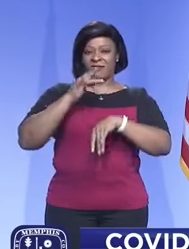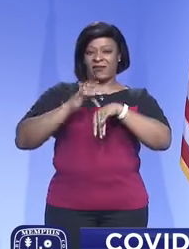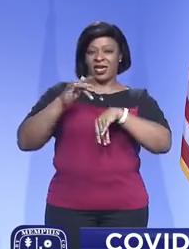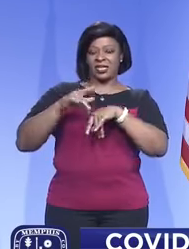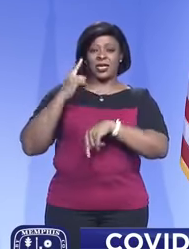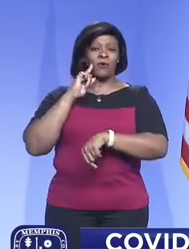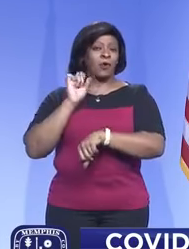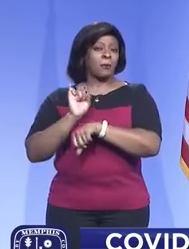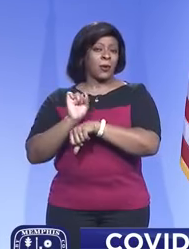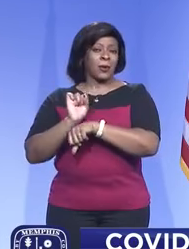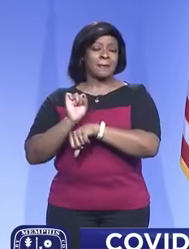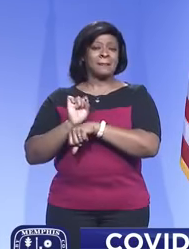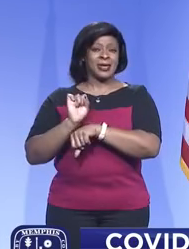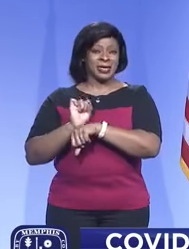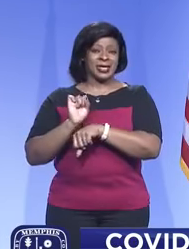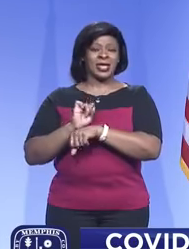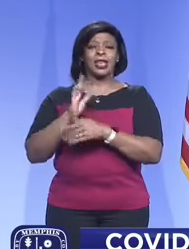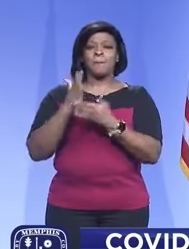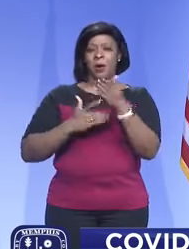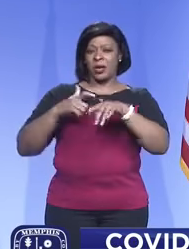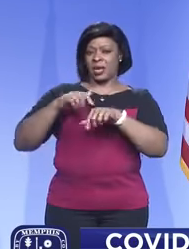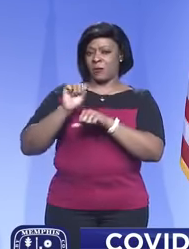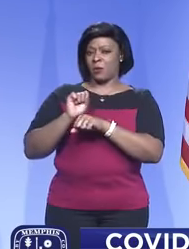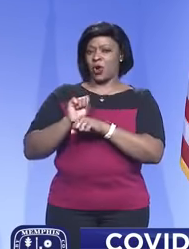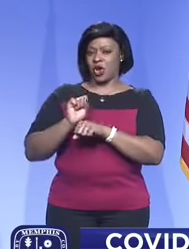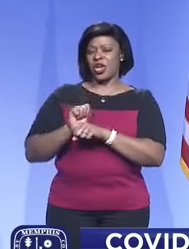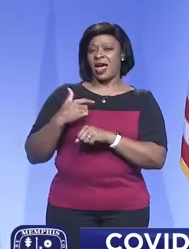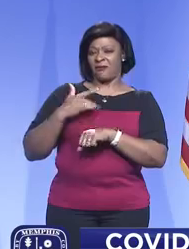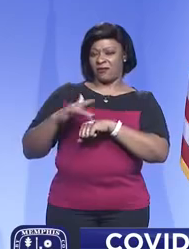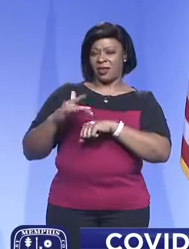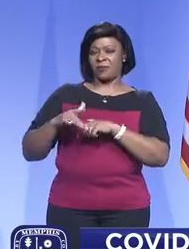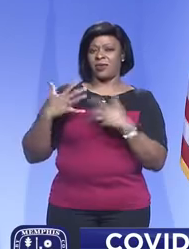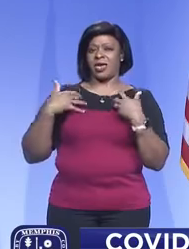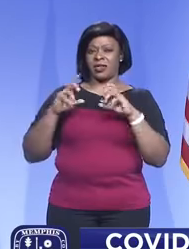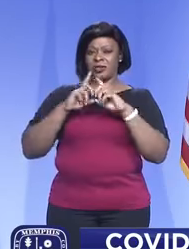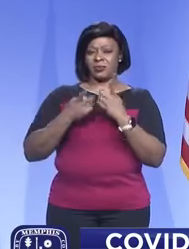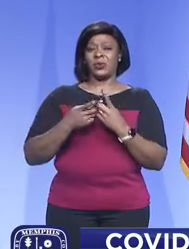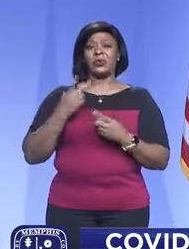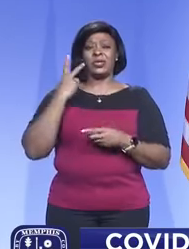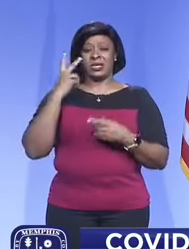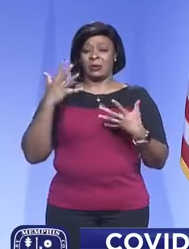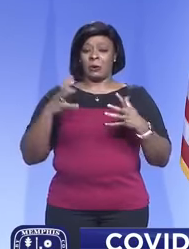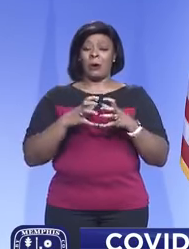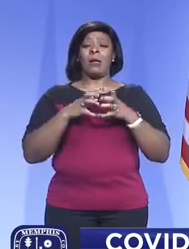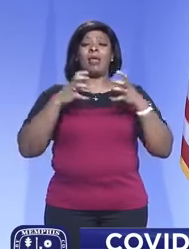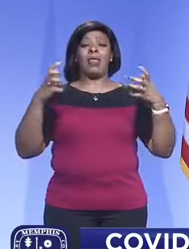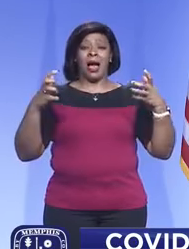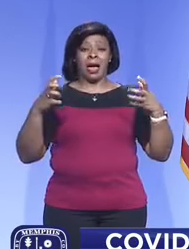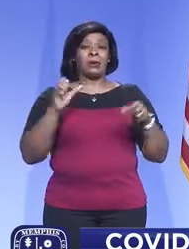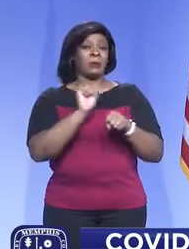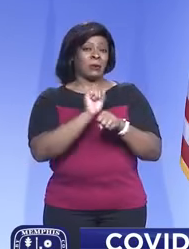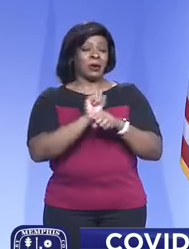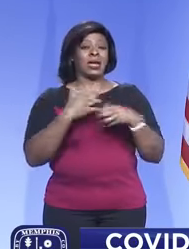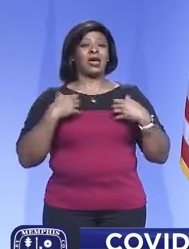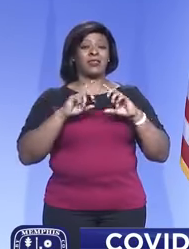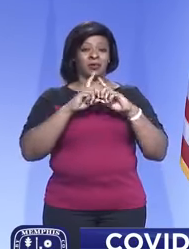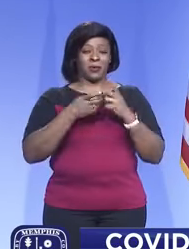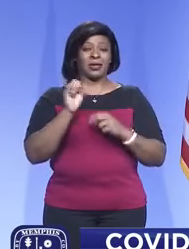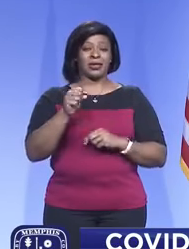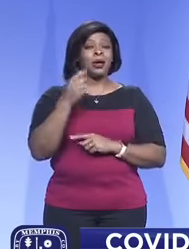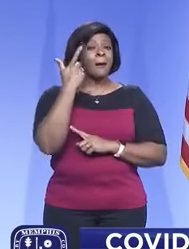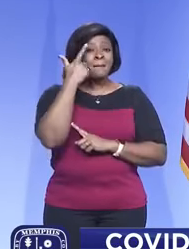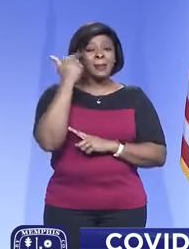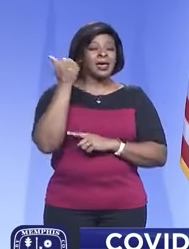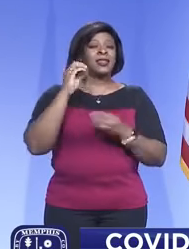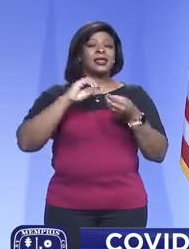those are primarily part-time employees. We are seeing strain in the public health department as well, and that's just because